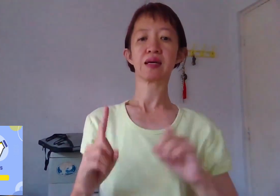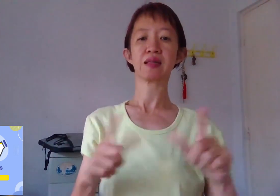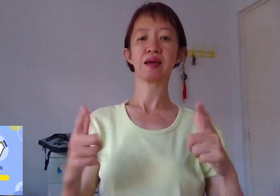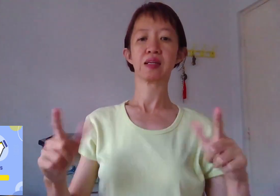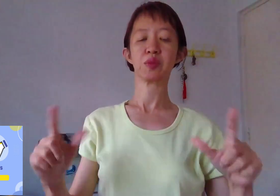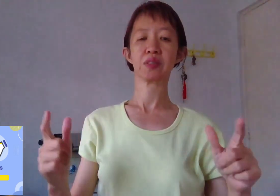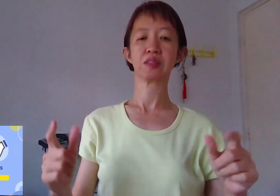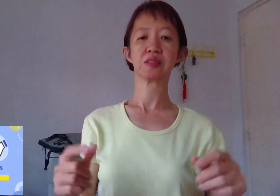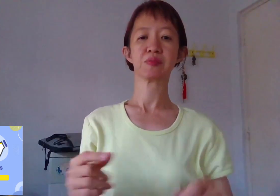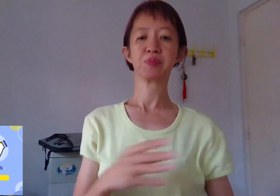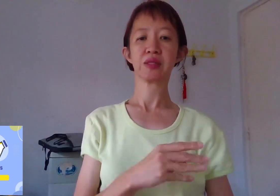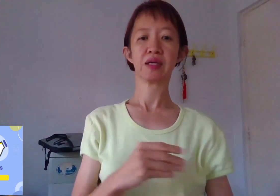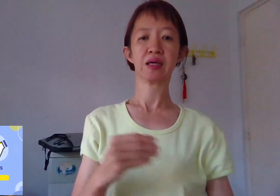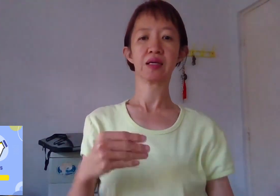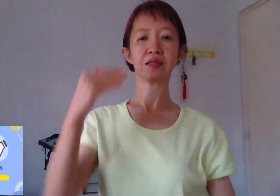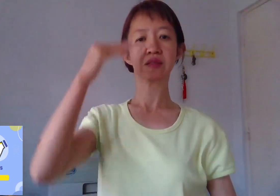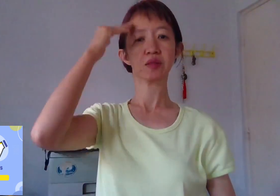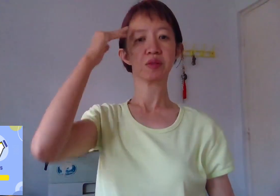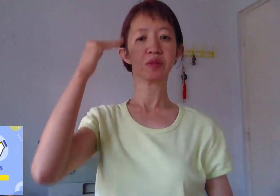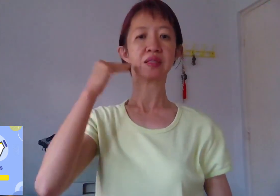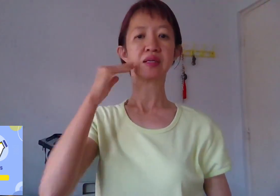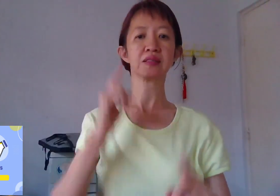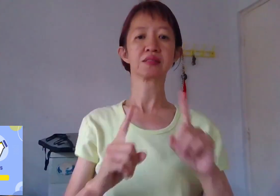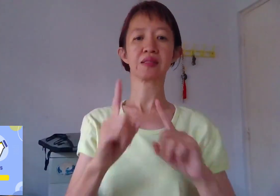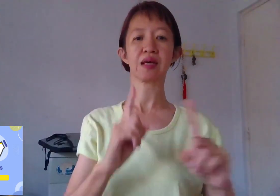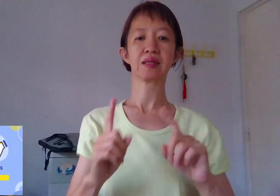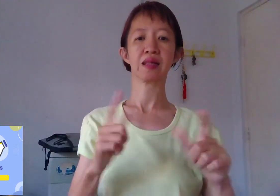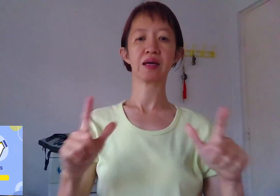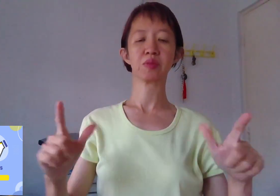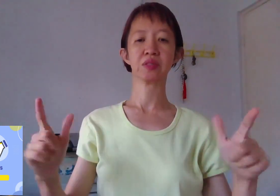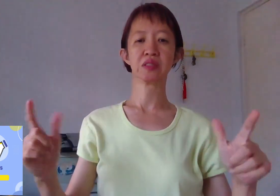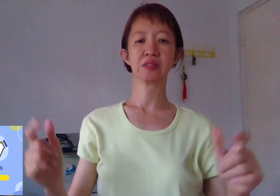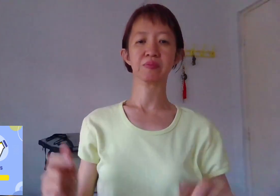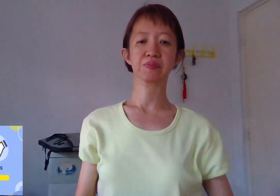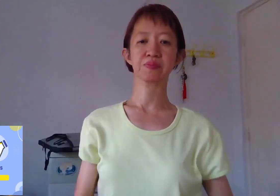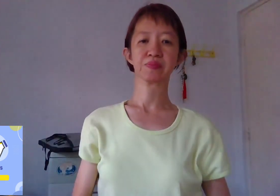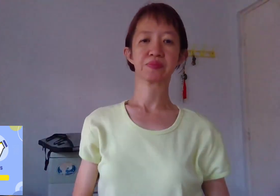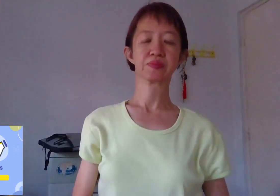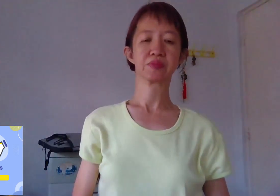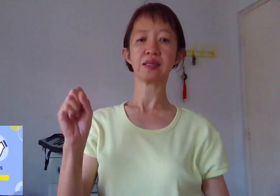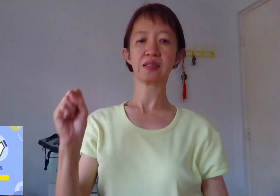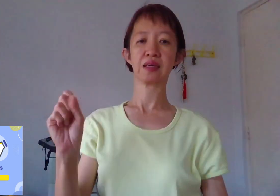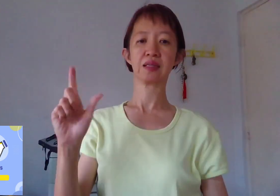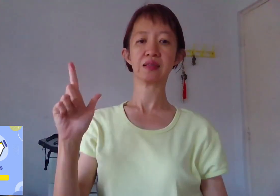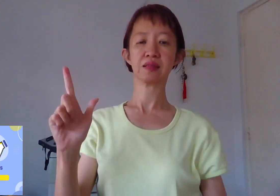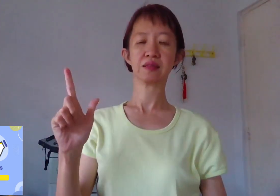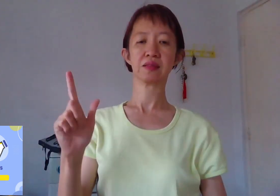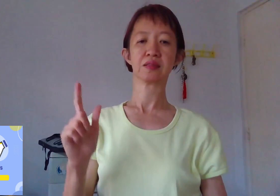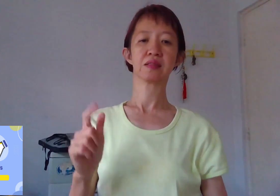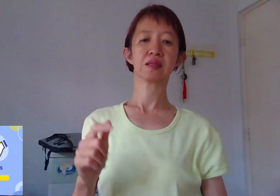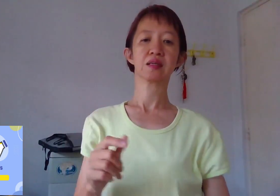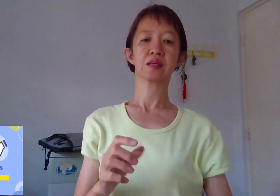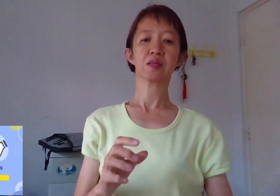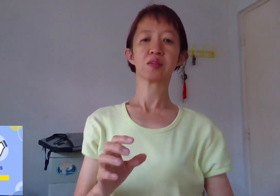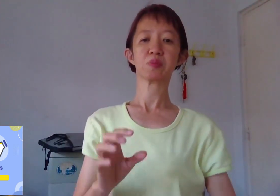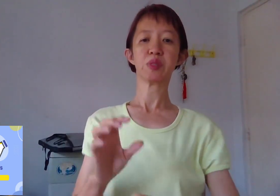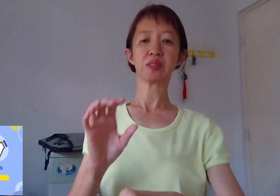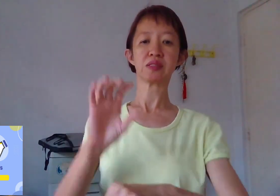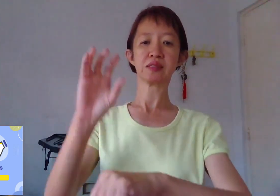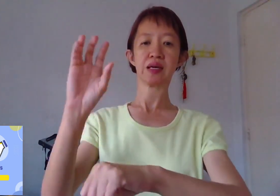Sign Language and Korean Sign Language. ASL, computer is